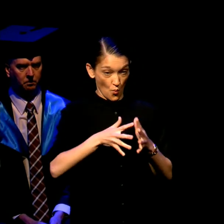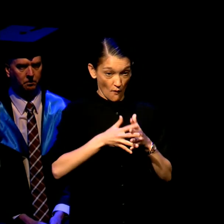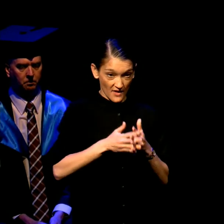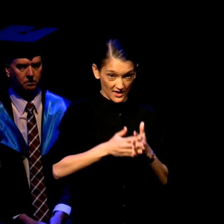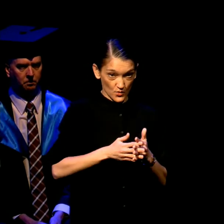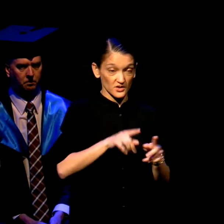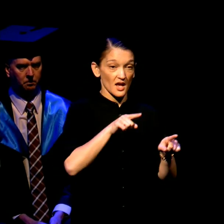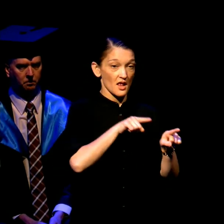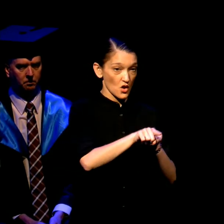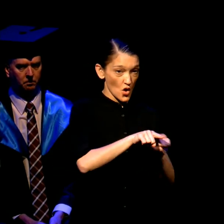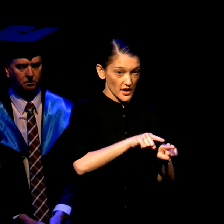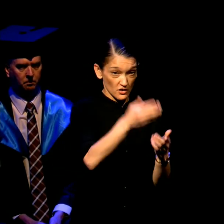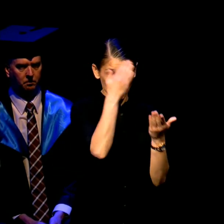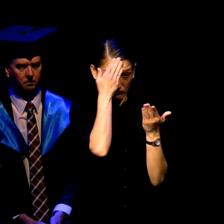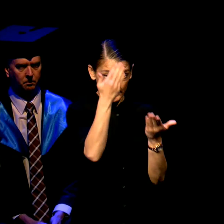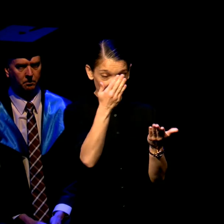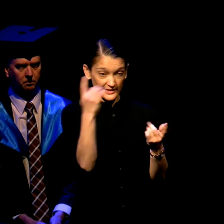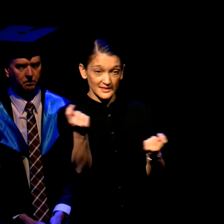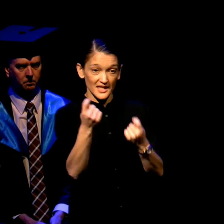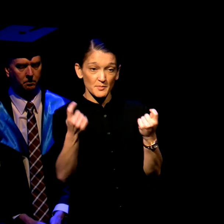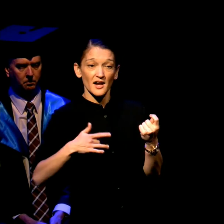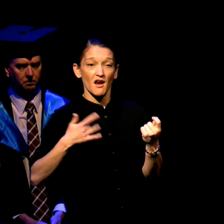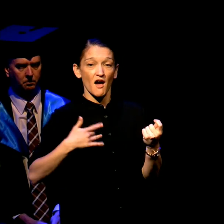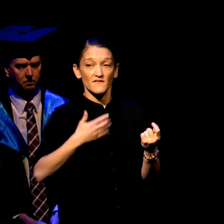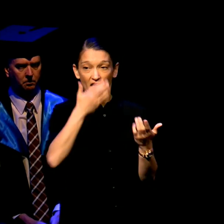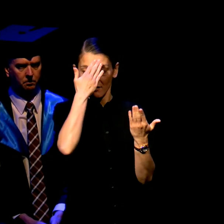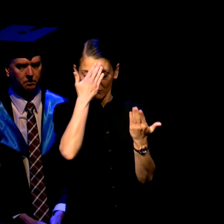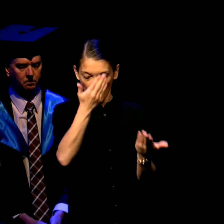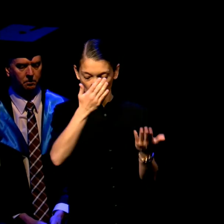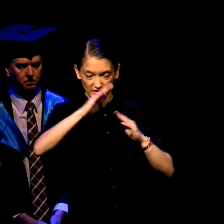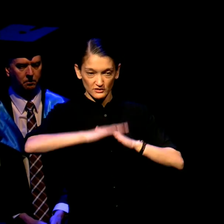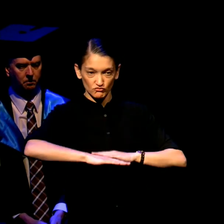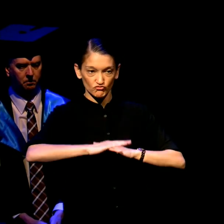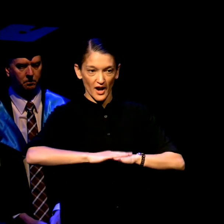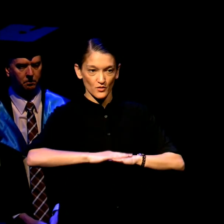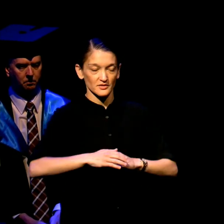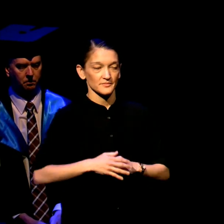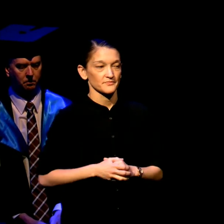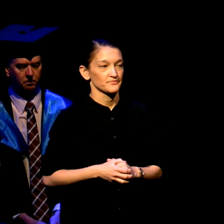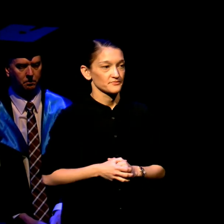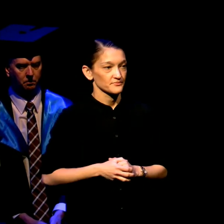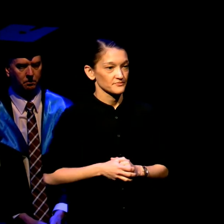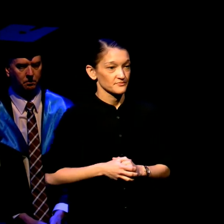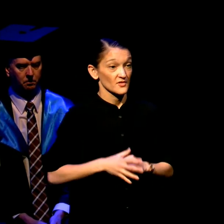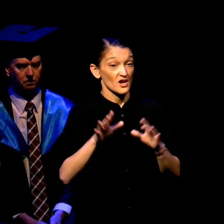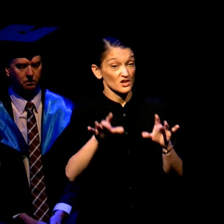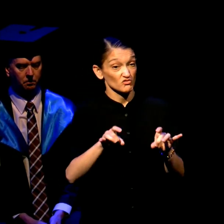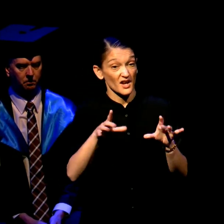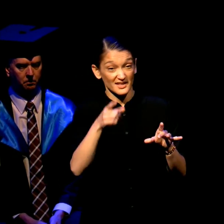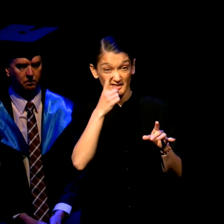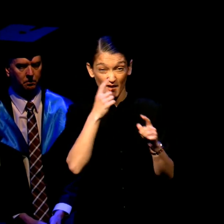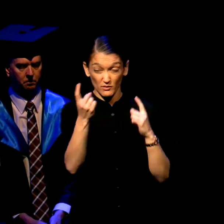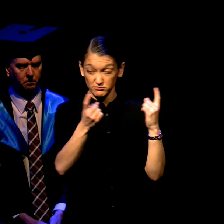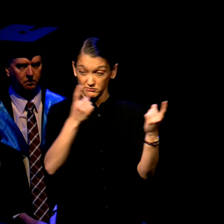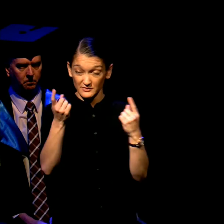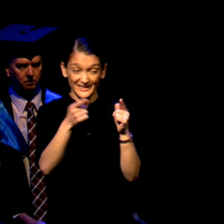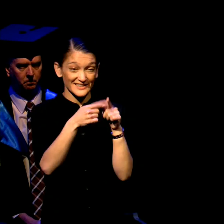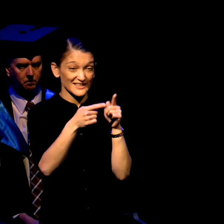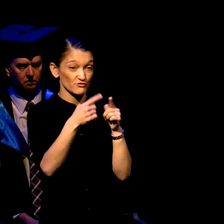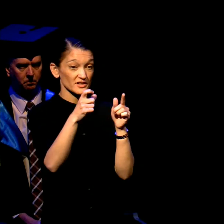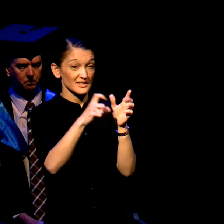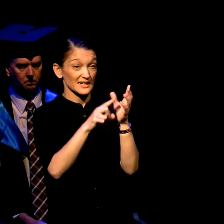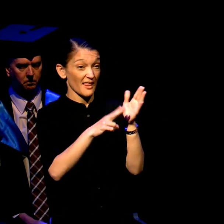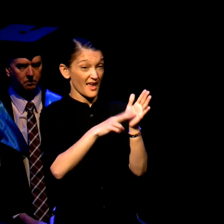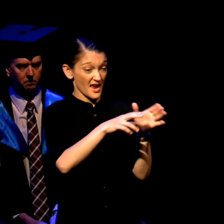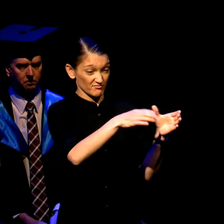showing respect, celebrating life and honouring sacred ground. As Australians, whilst we come from different clans, language groups or